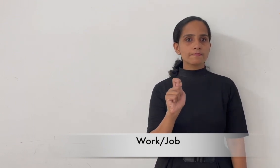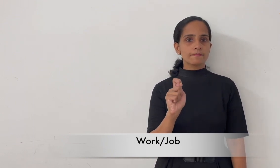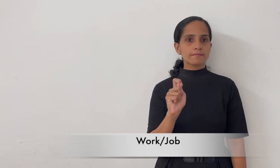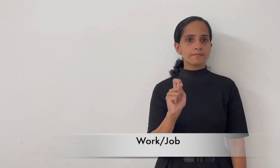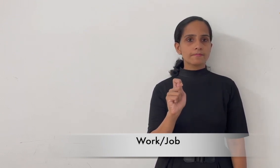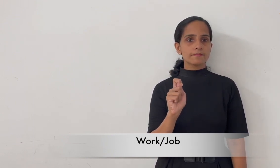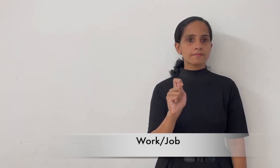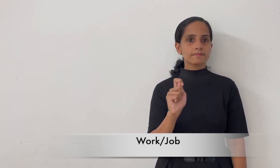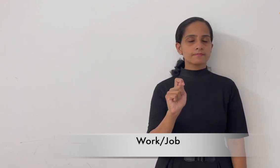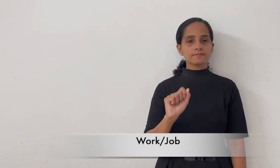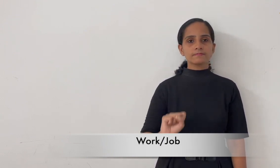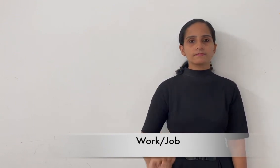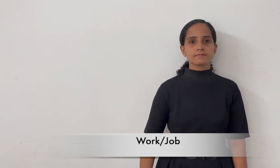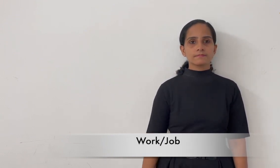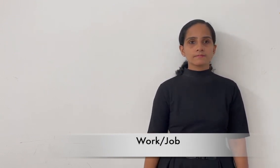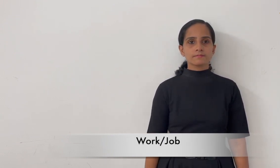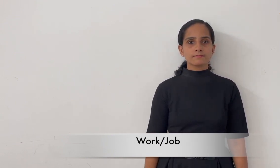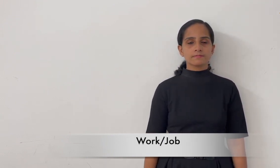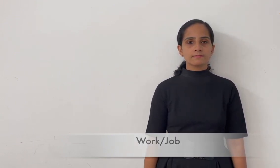Work or job.